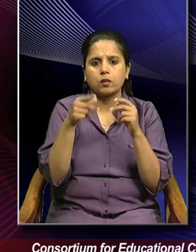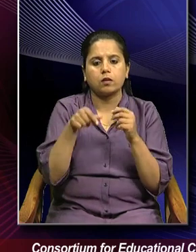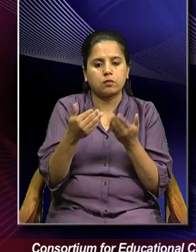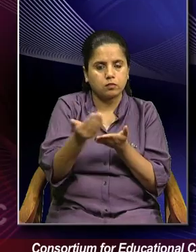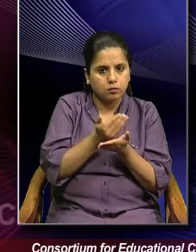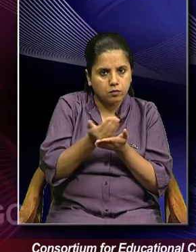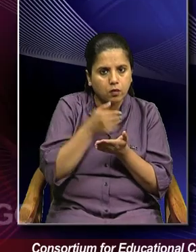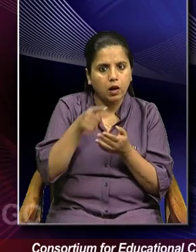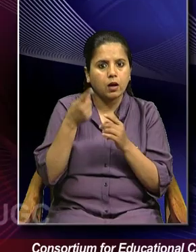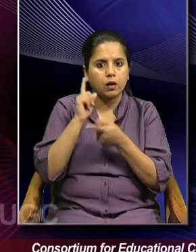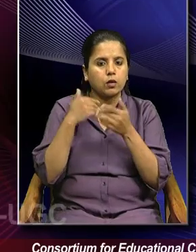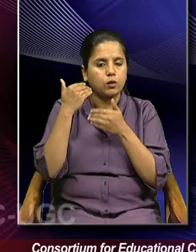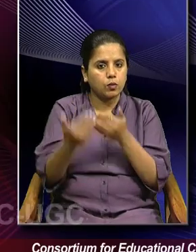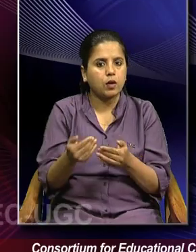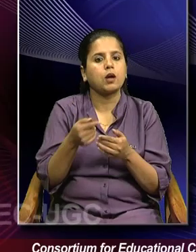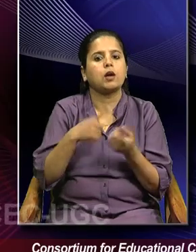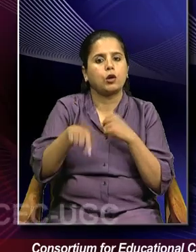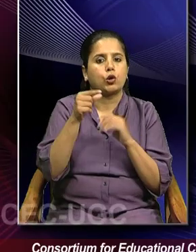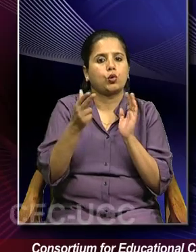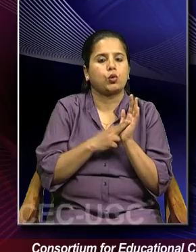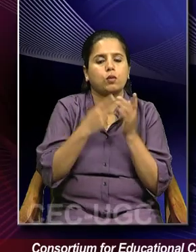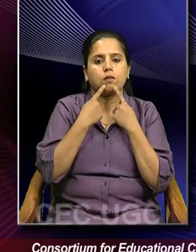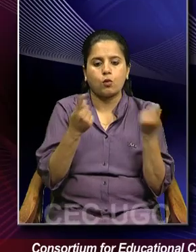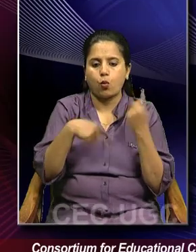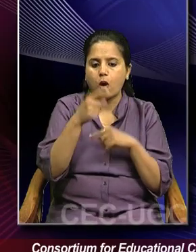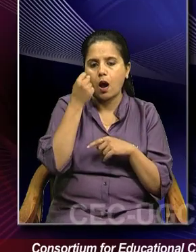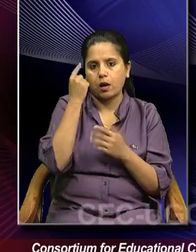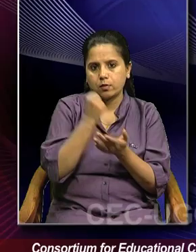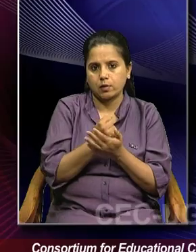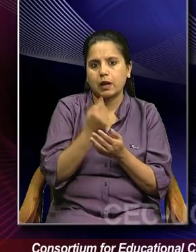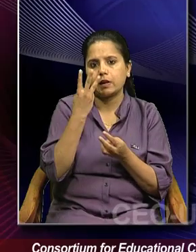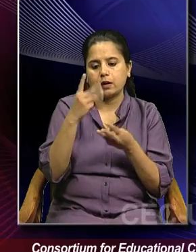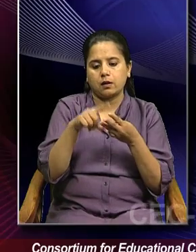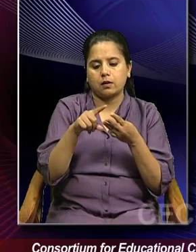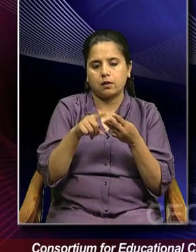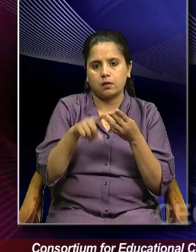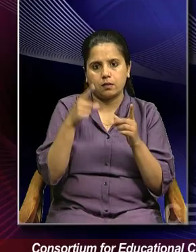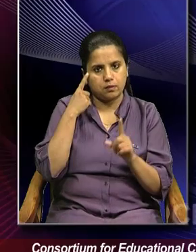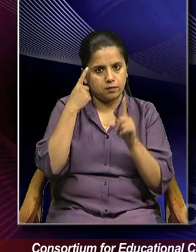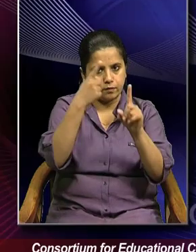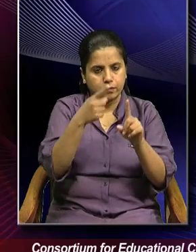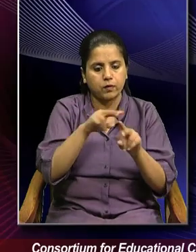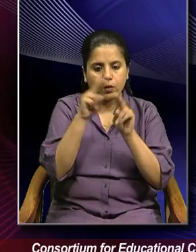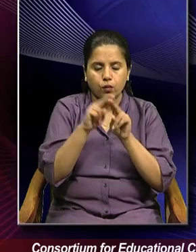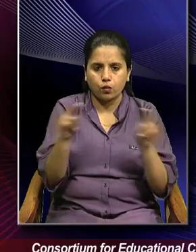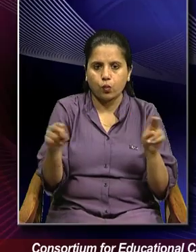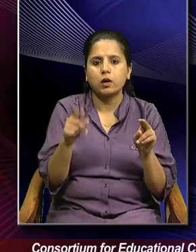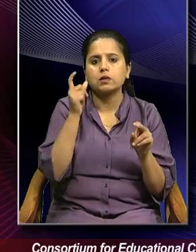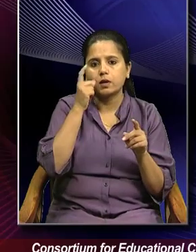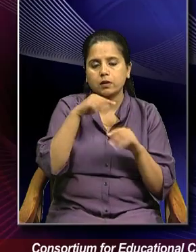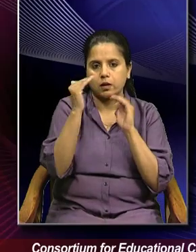the historical records from United Nations to understand the 3 objectives, that is full gender